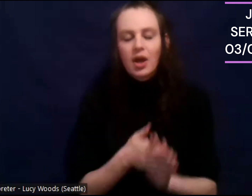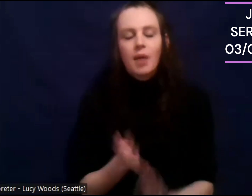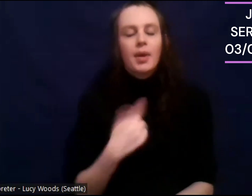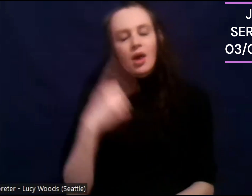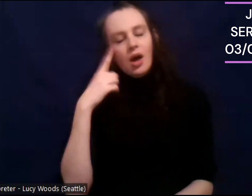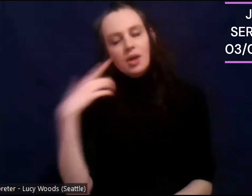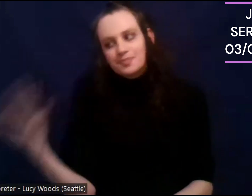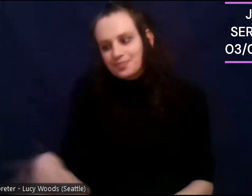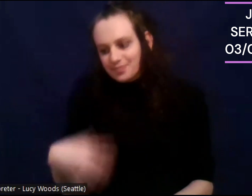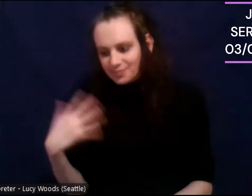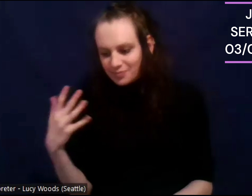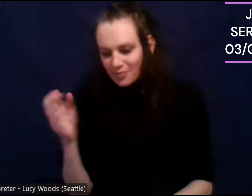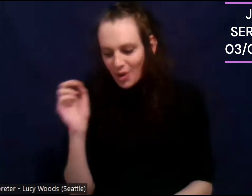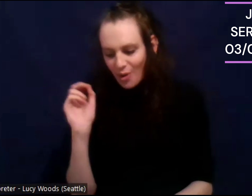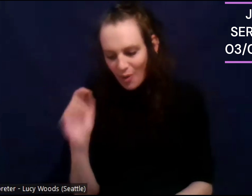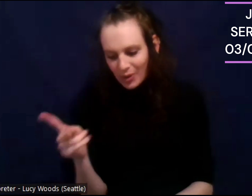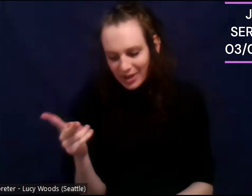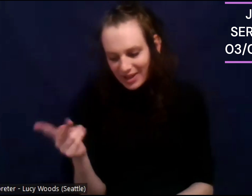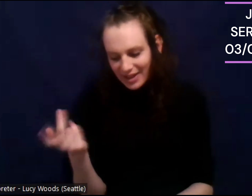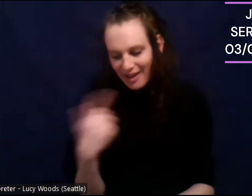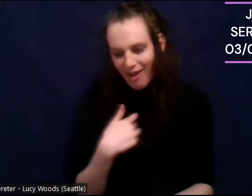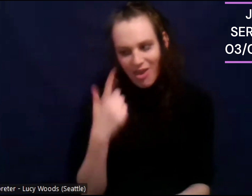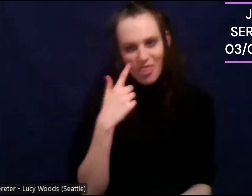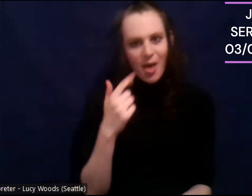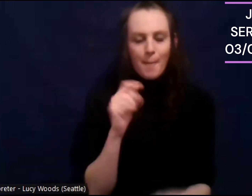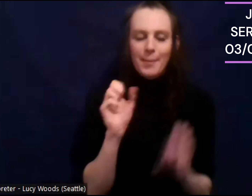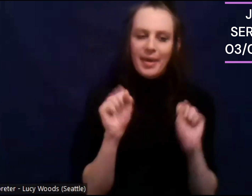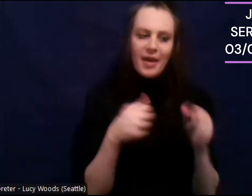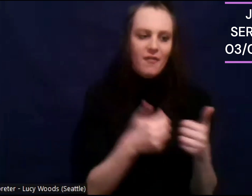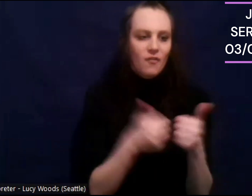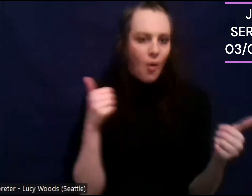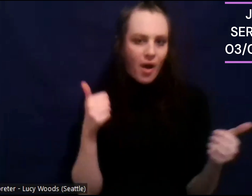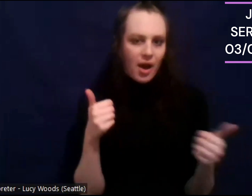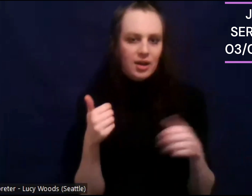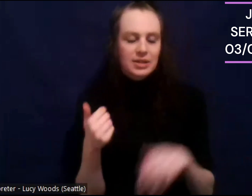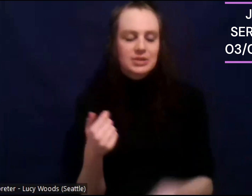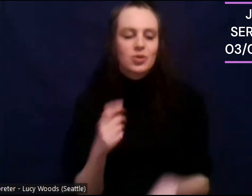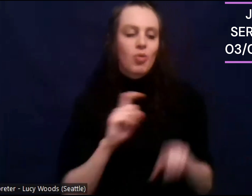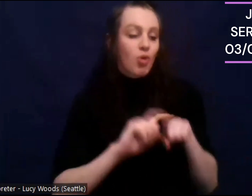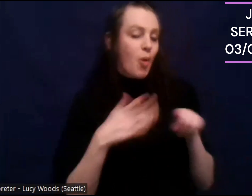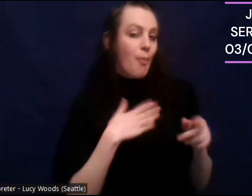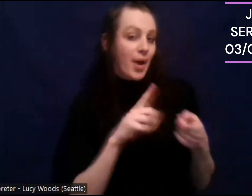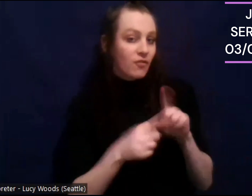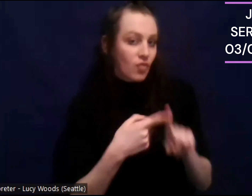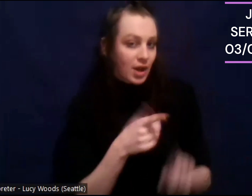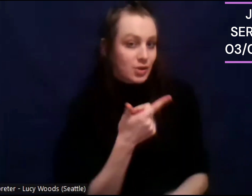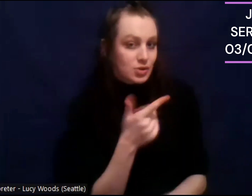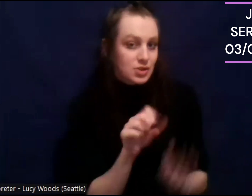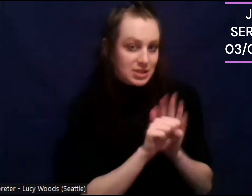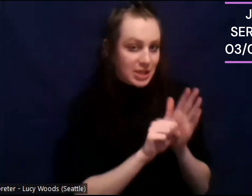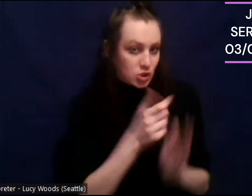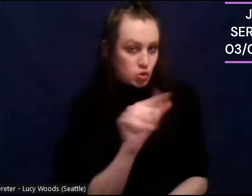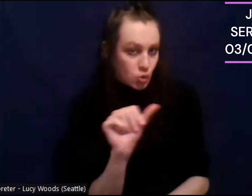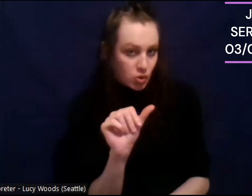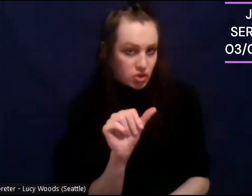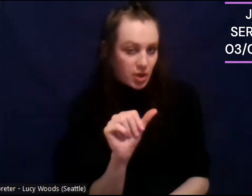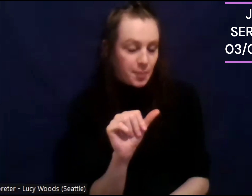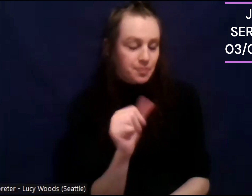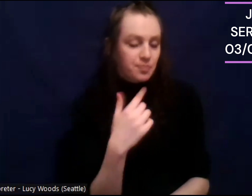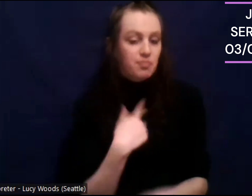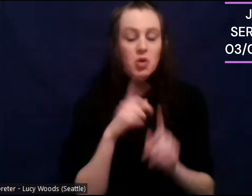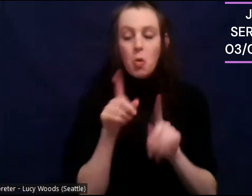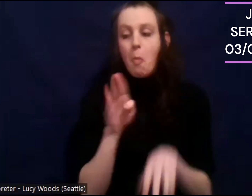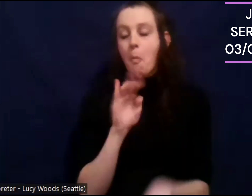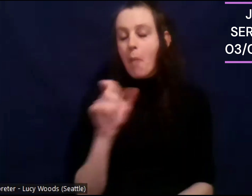And so I went home that night and I called some friends down in Georgia and I was like, you wouldn't believe this. And you know, I went back to that meeting and